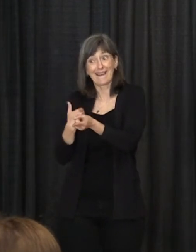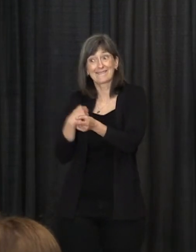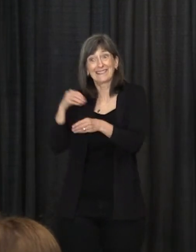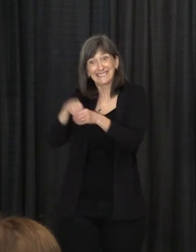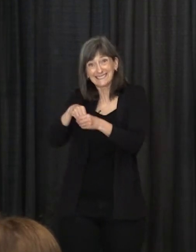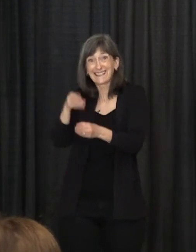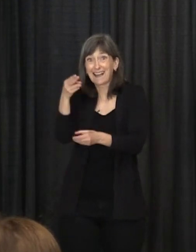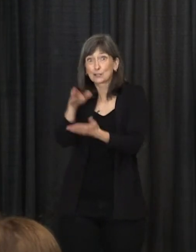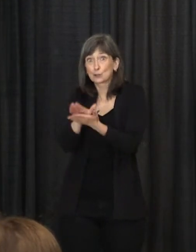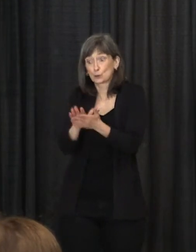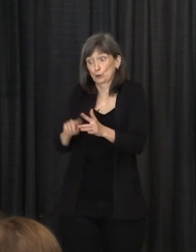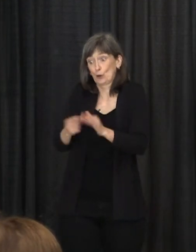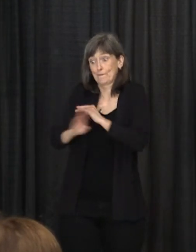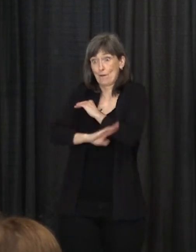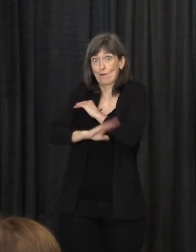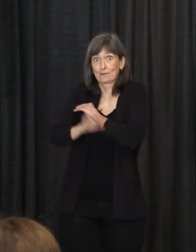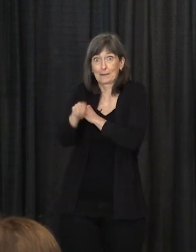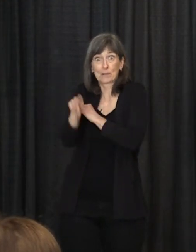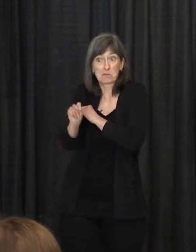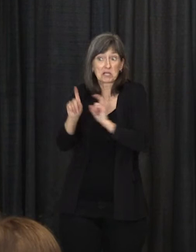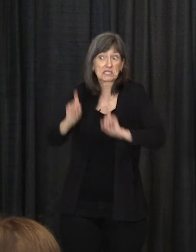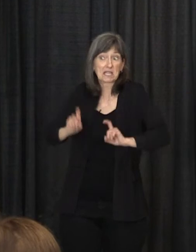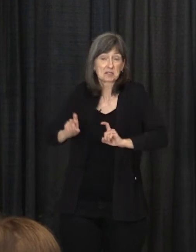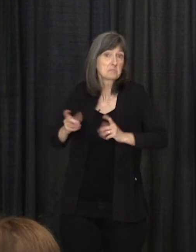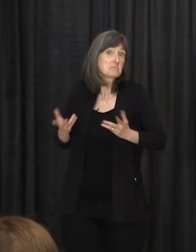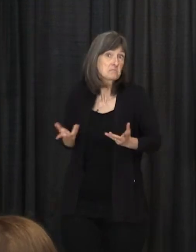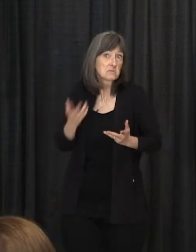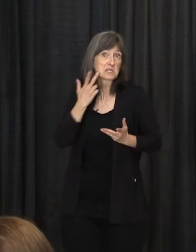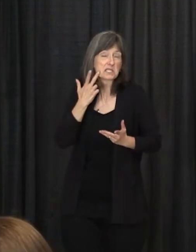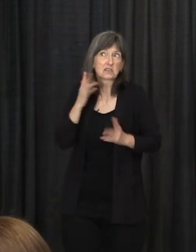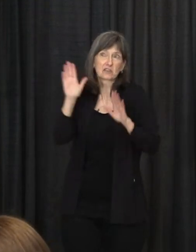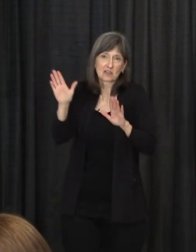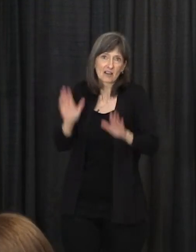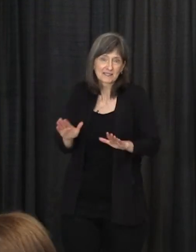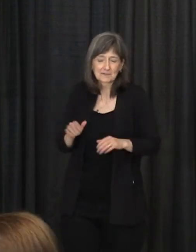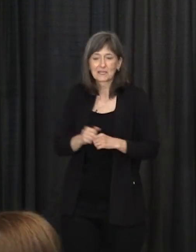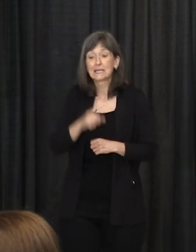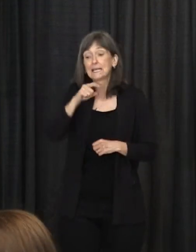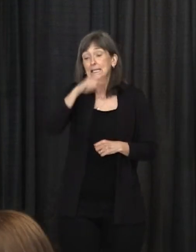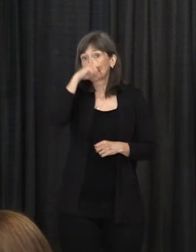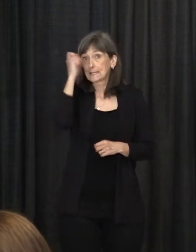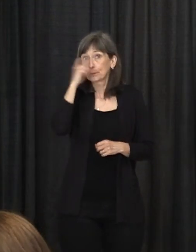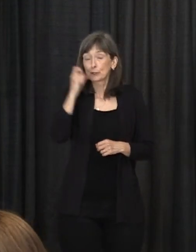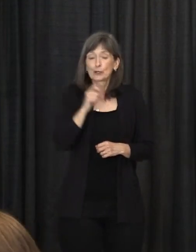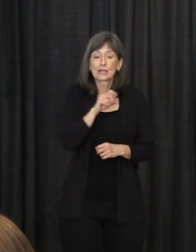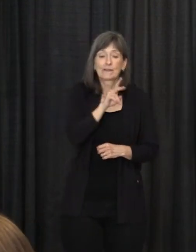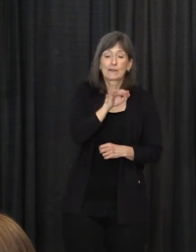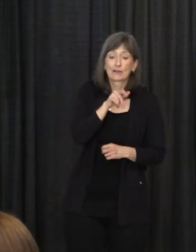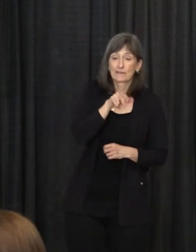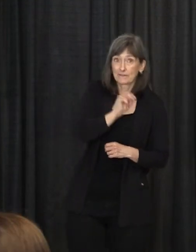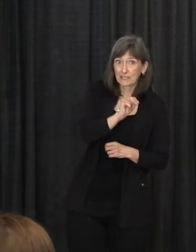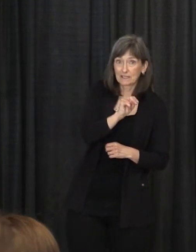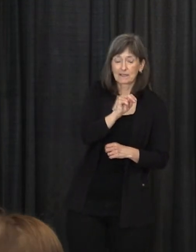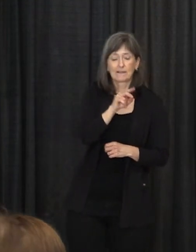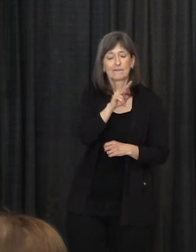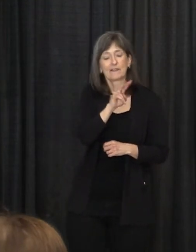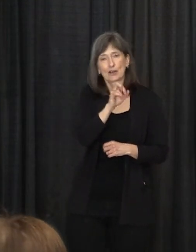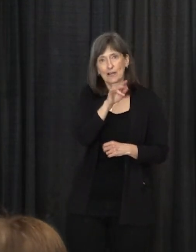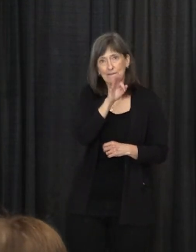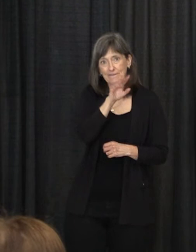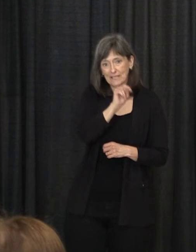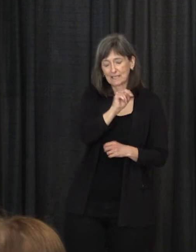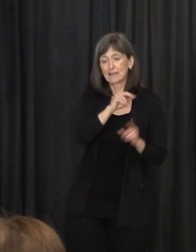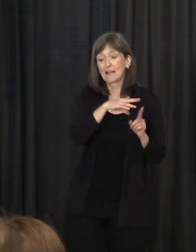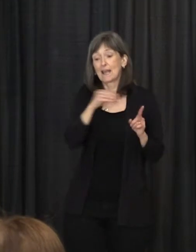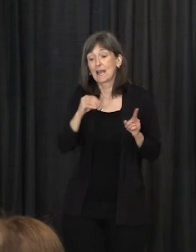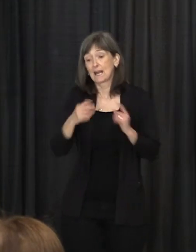school starting in September as a pilot. It's fantastic to see. This summer, between Verafin and our Tech&L programming, we're going to place